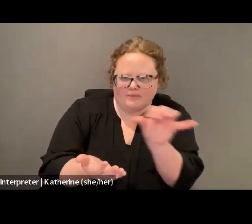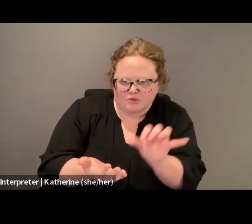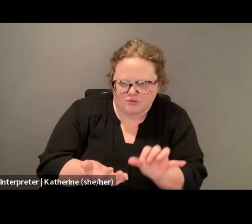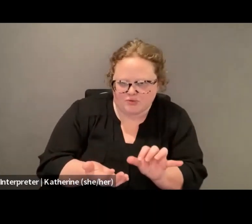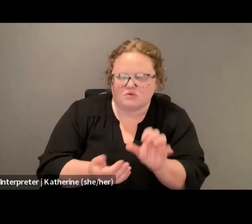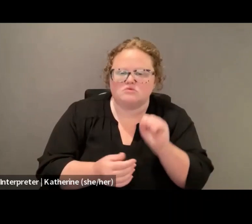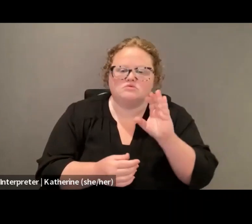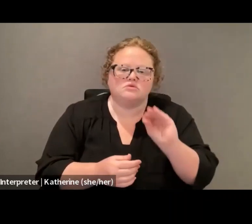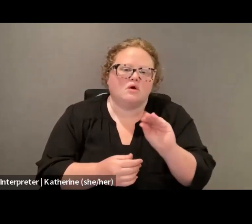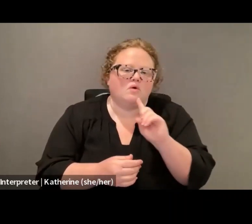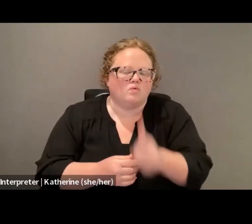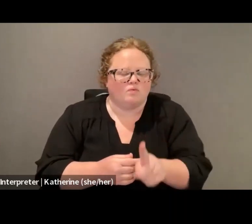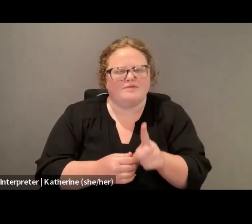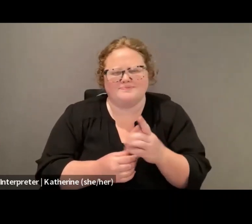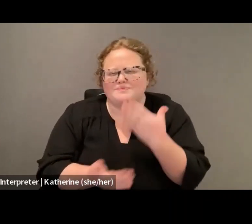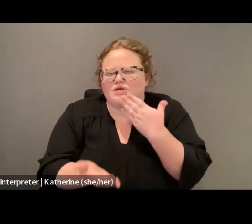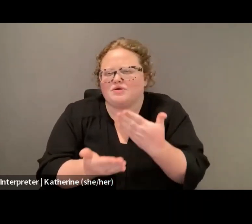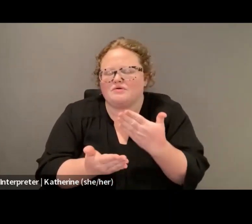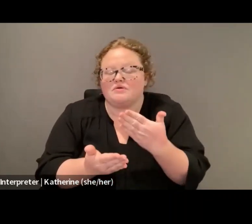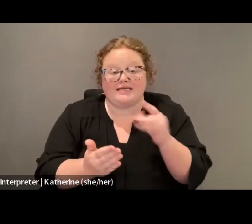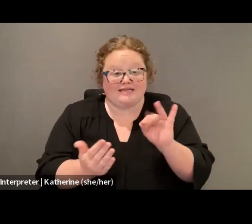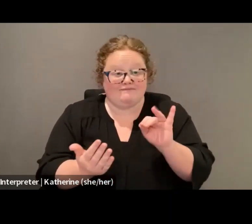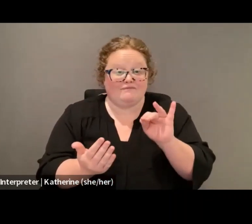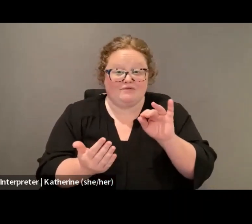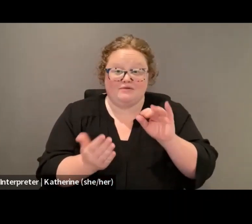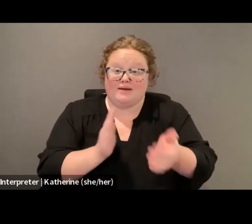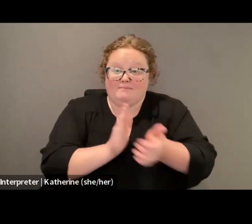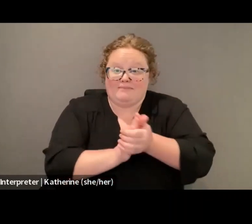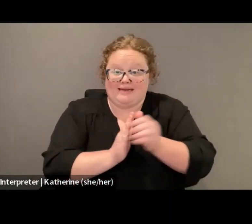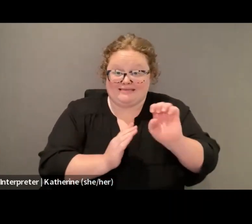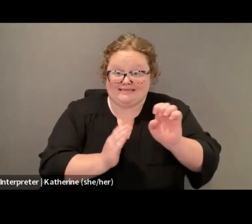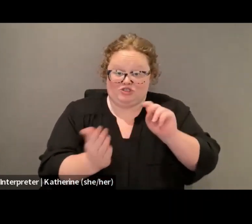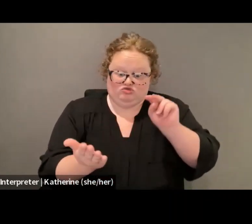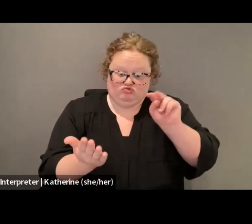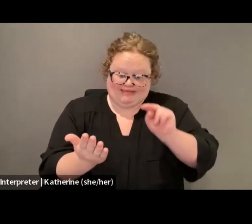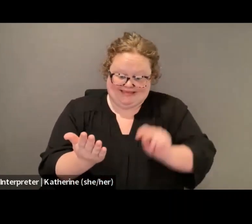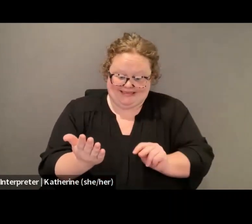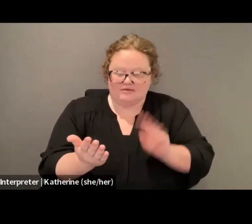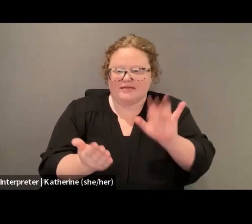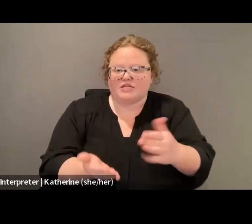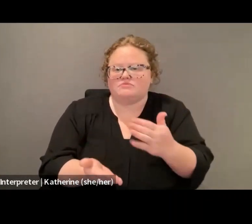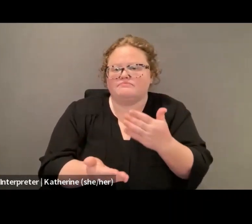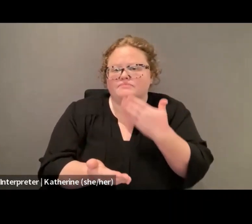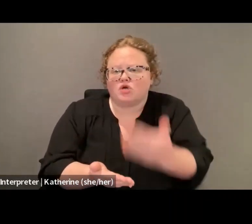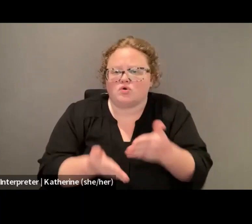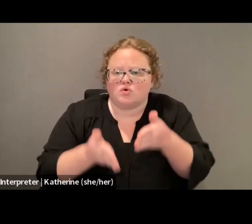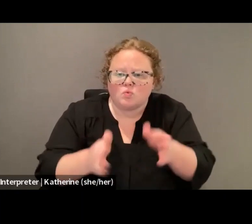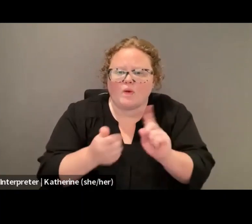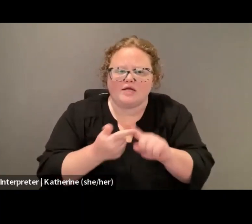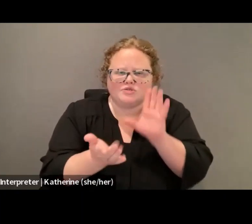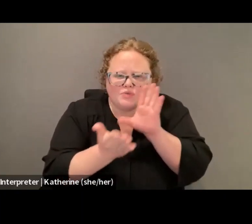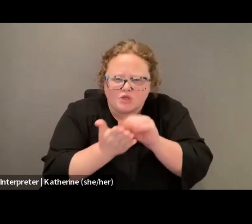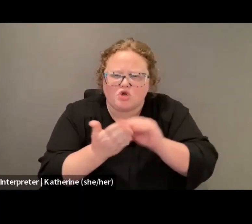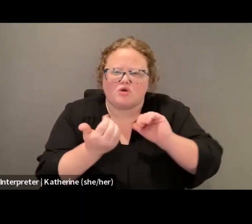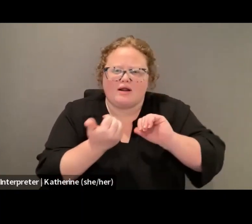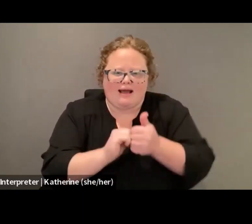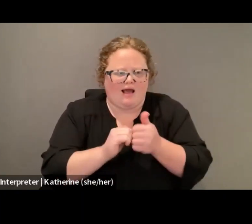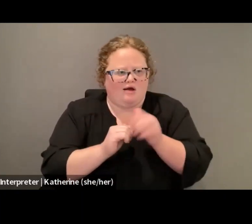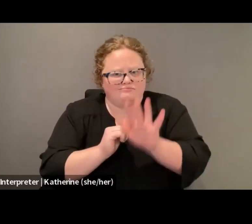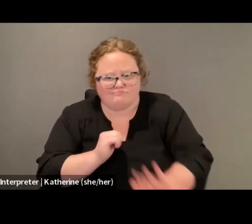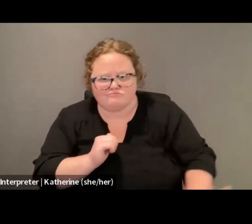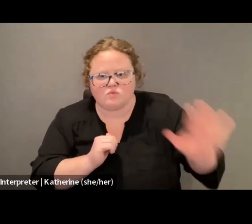it's a great way, reading the Appendix E is a really great way to learn how participant direction works all over the country and about